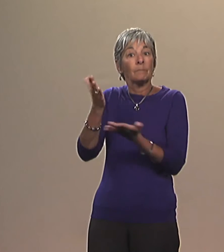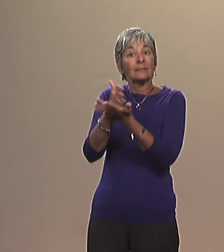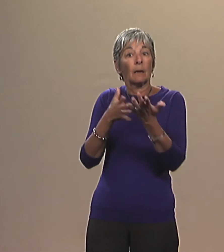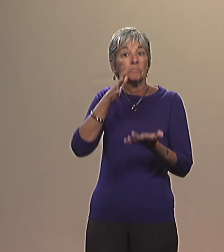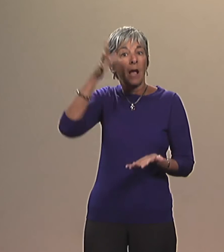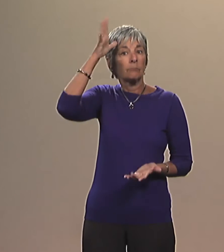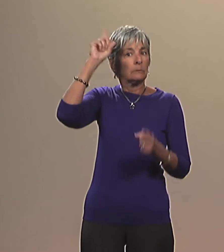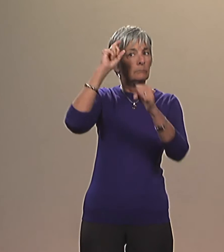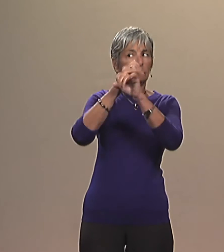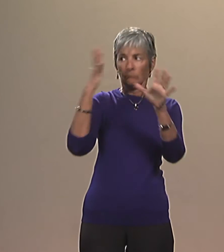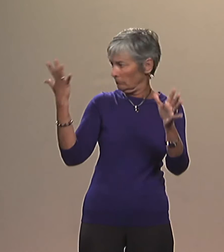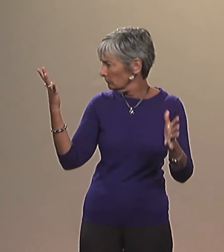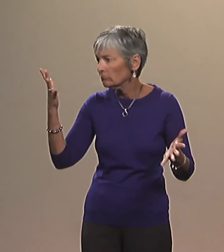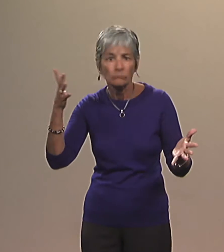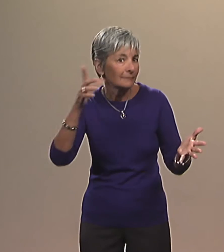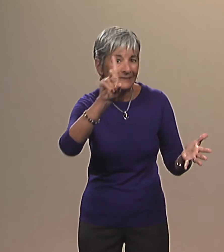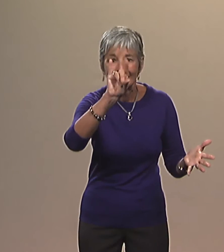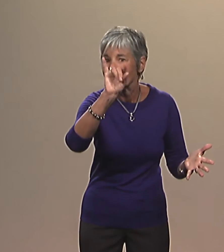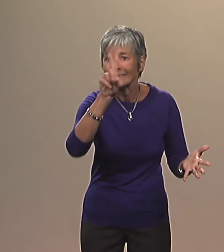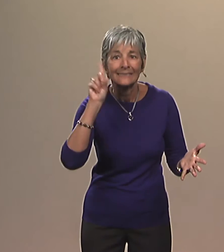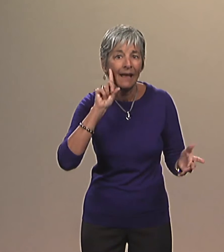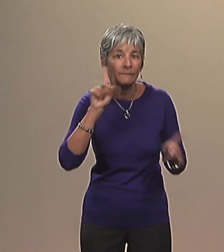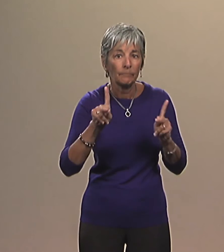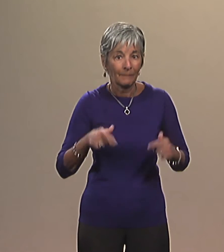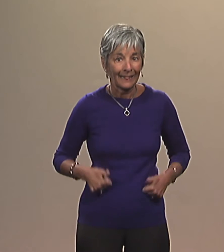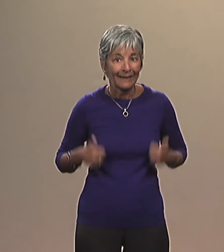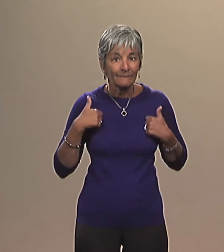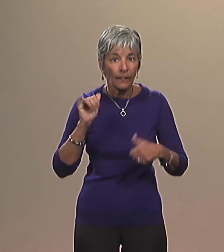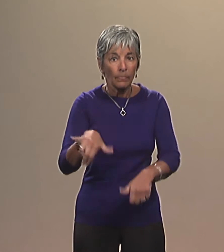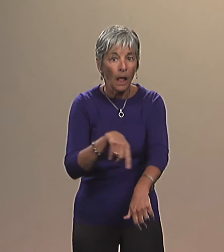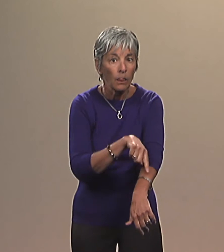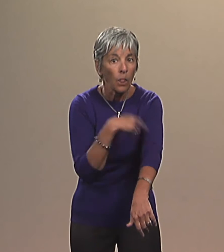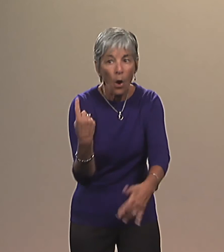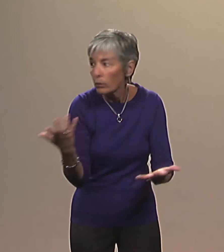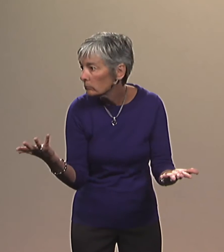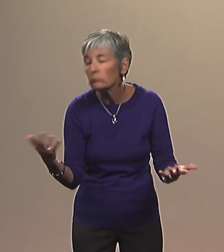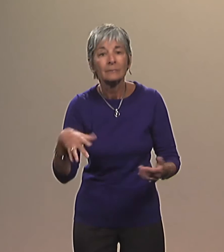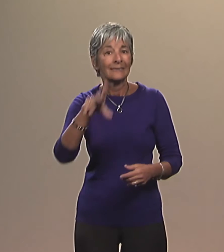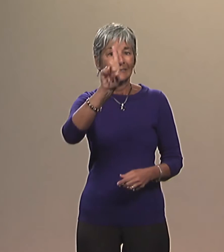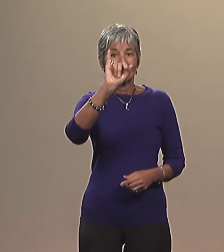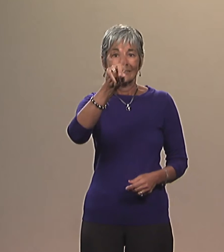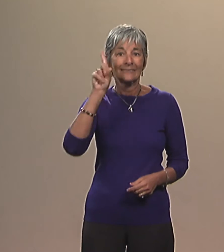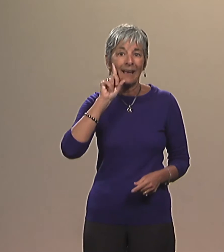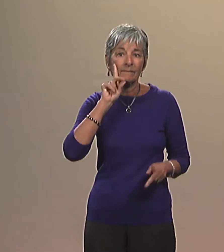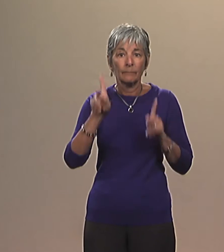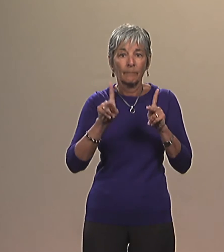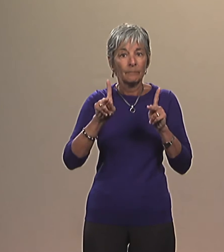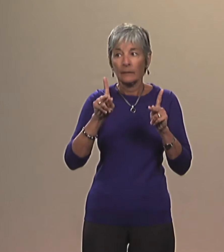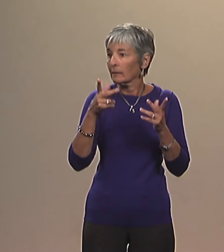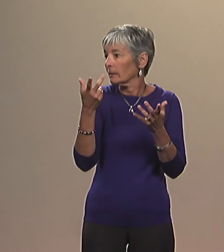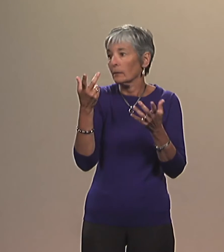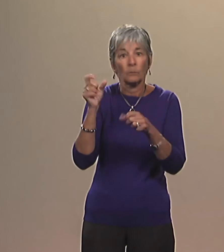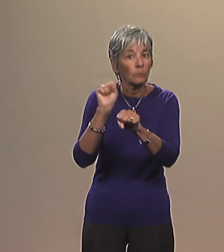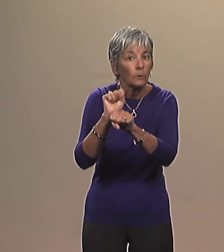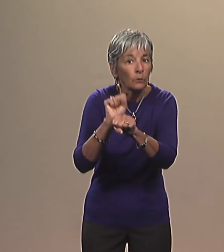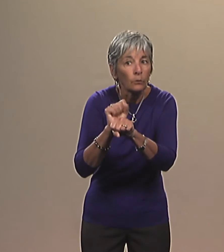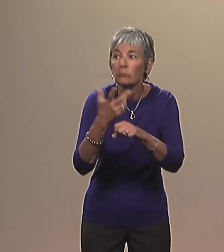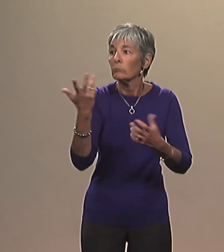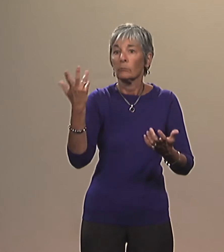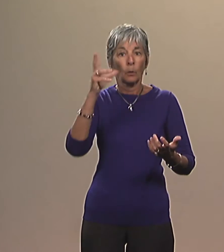Maybe some parents wonder if deaf people have a short life expectancy. They may not know if deaf people are employed, or